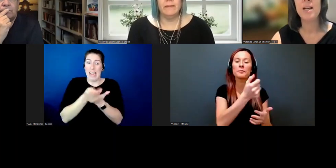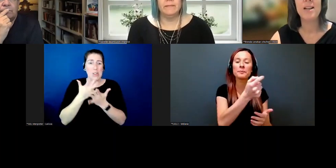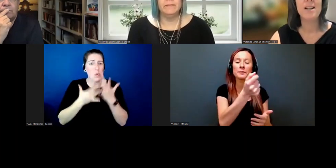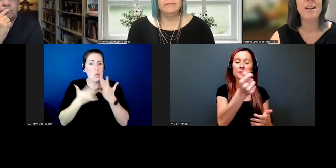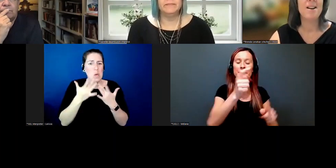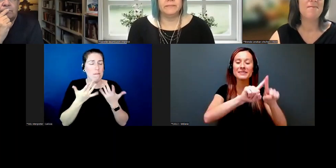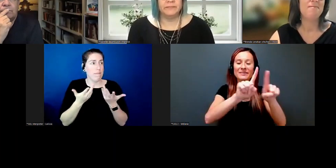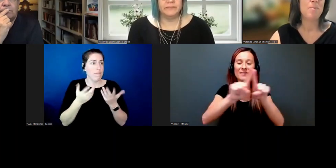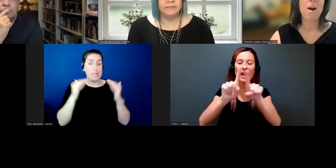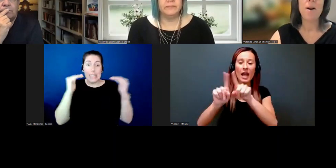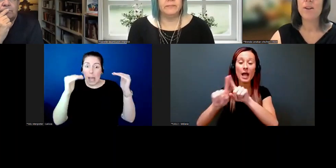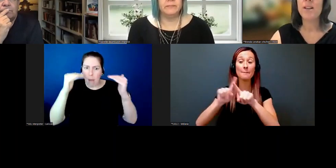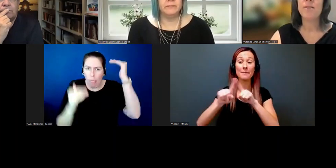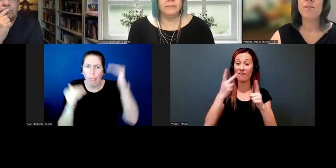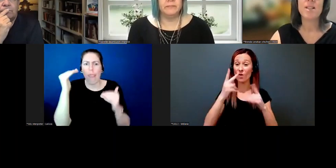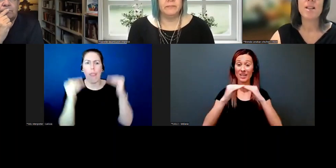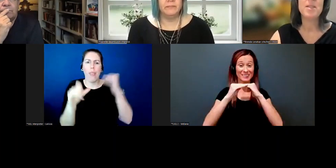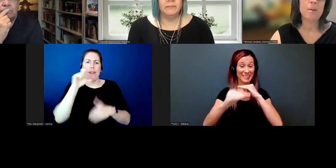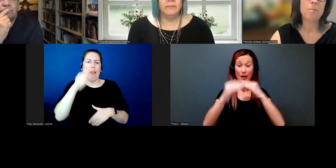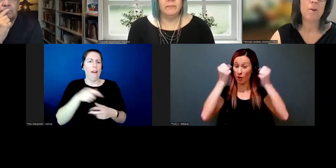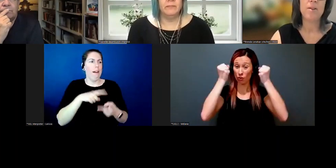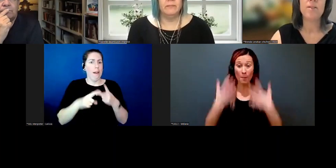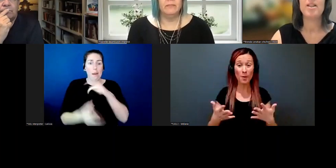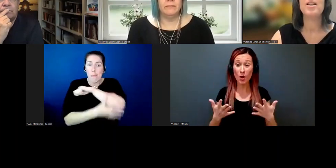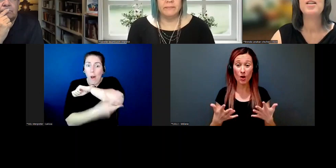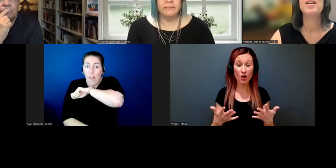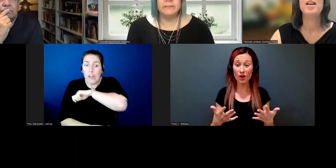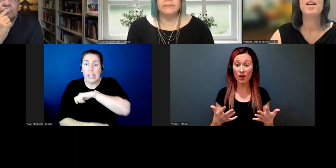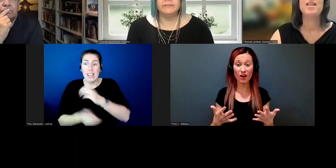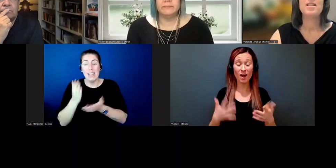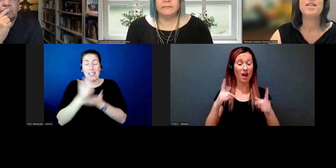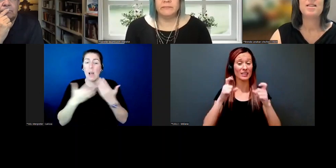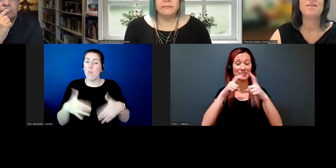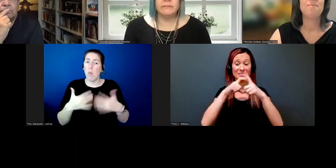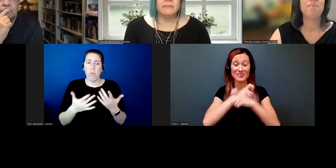instability, the poverty, and for some deep poverty